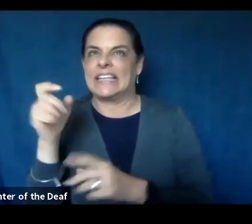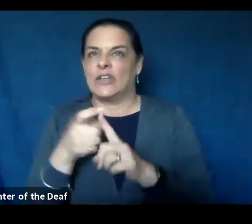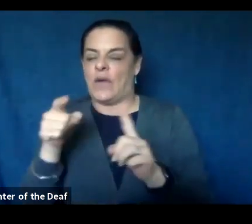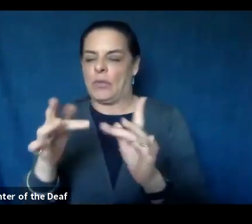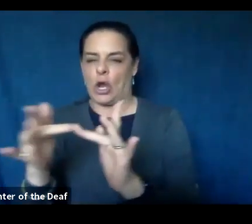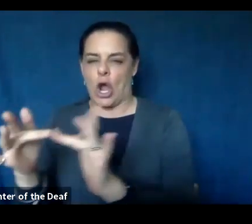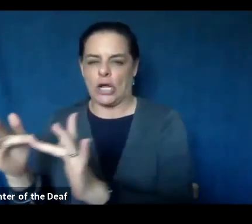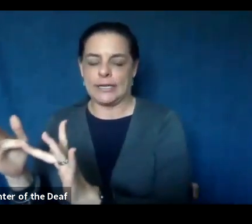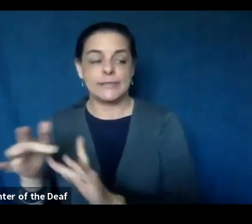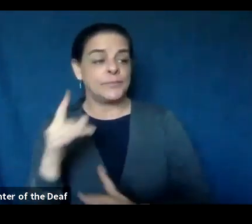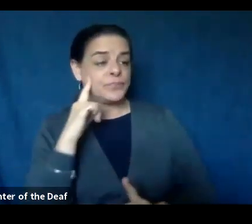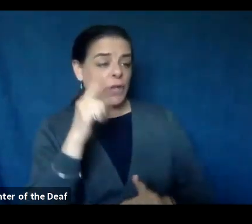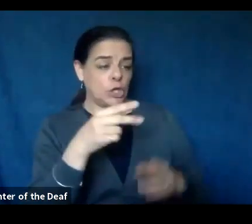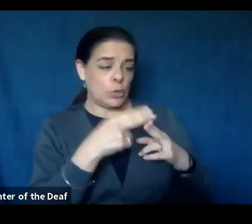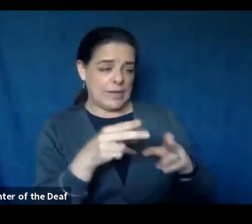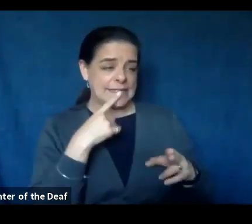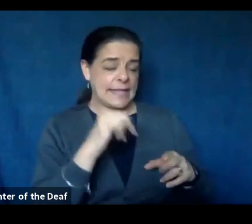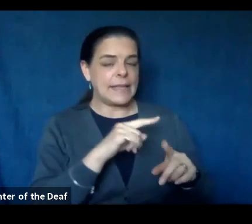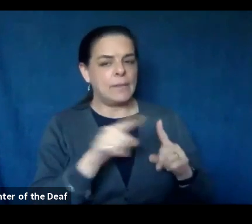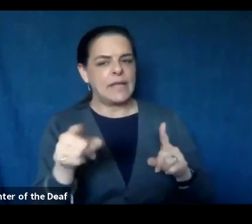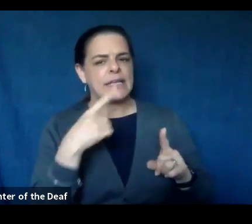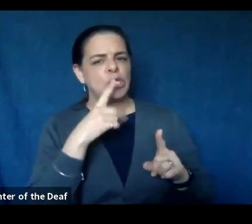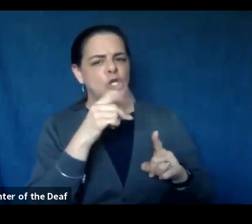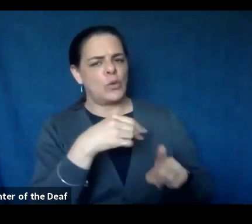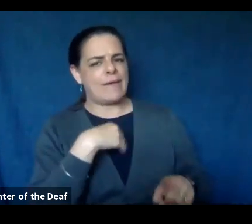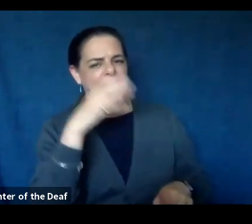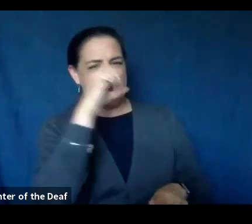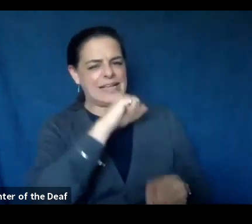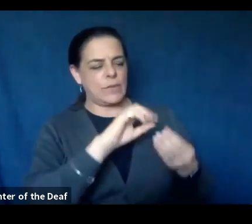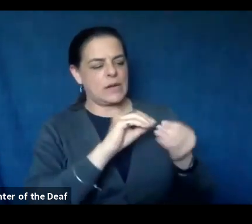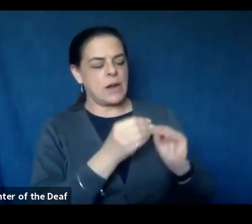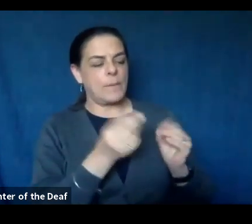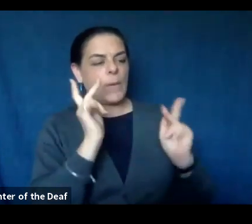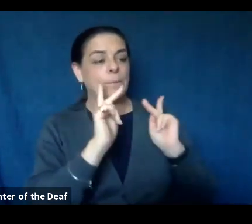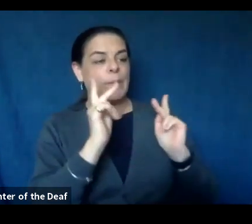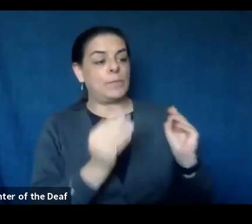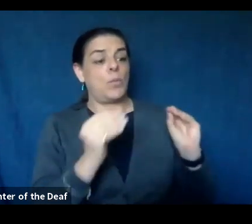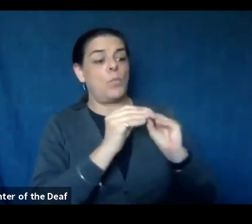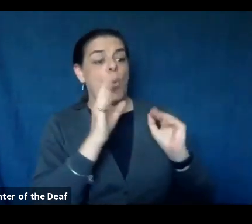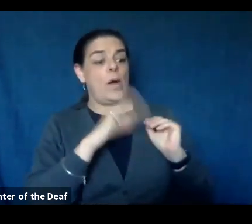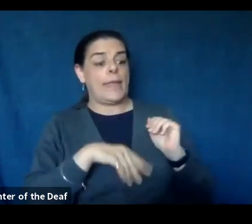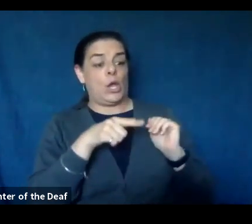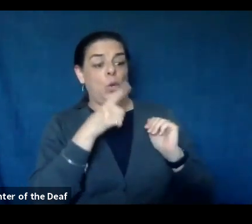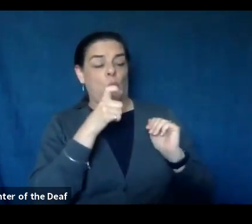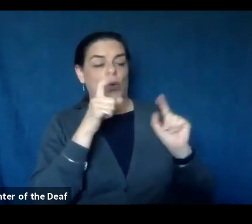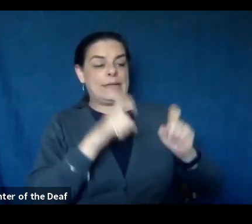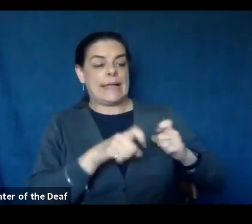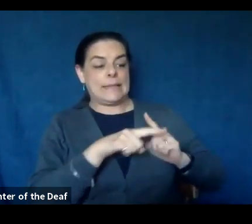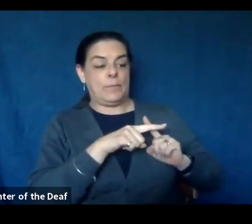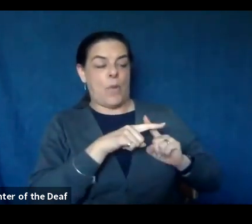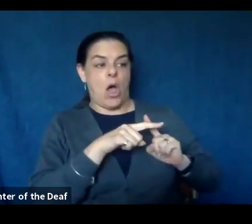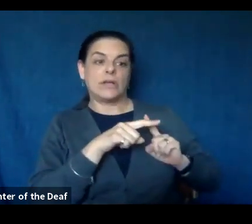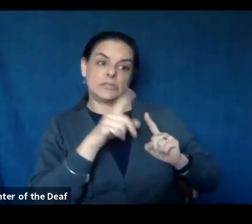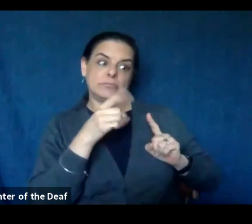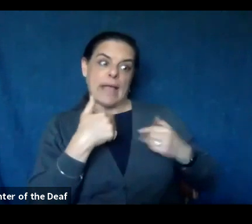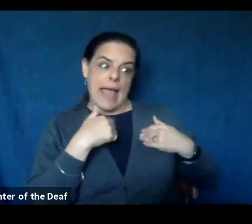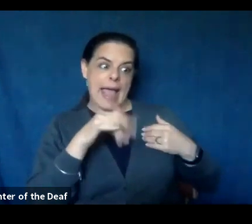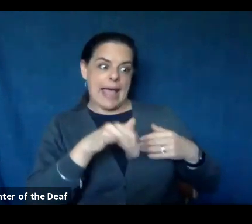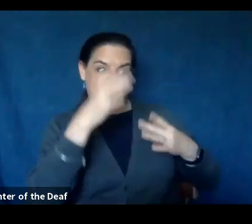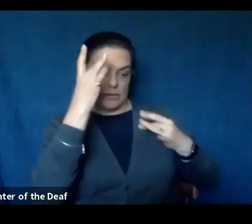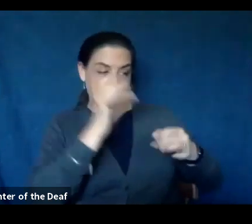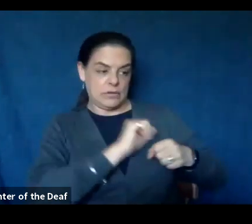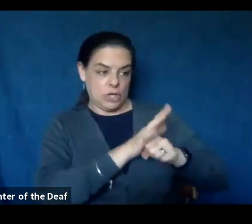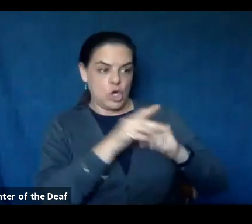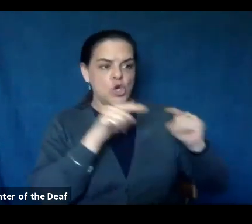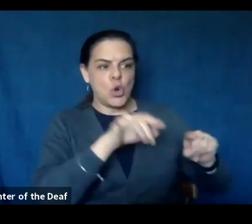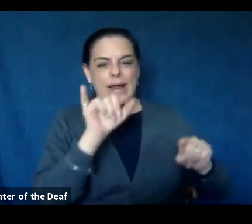touched on it there, Charity, but their follow-up question was, do you have an estimate on the number of people beyond those who tested positive who have been contacted during the contact tracing